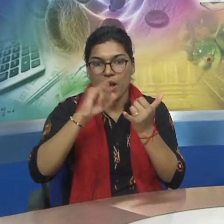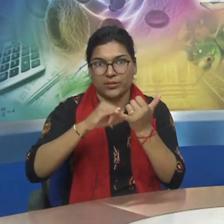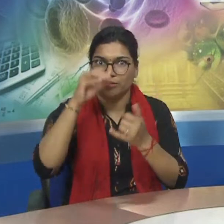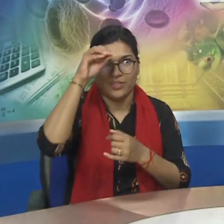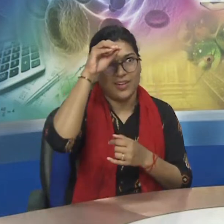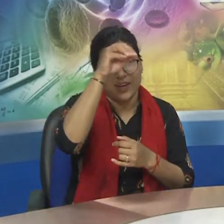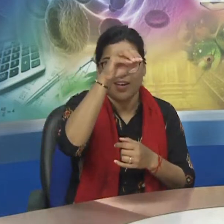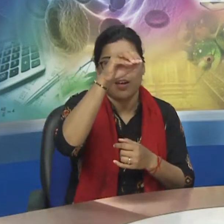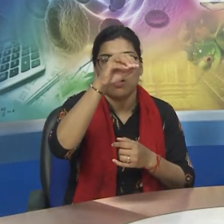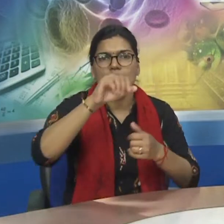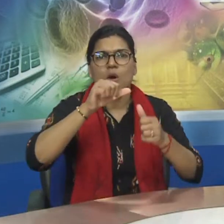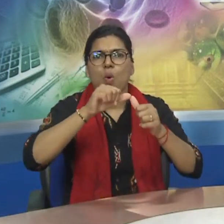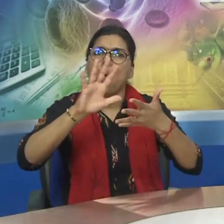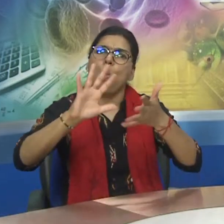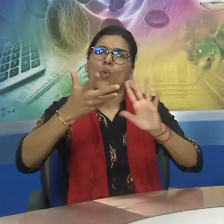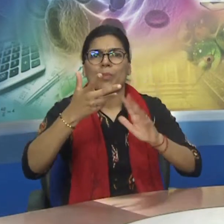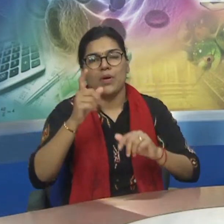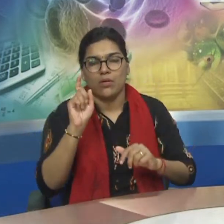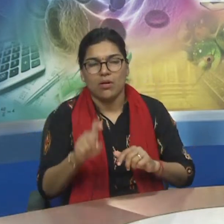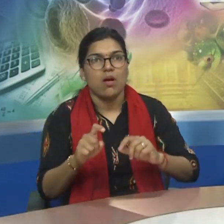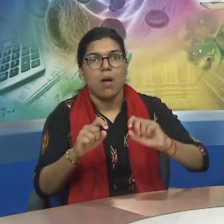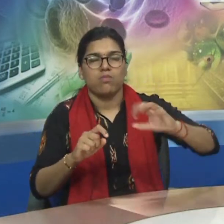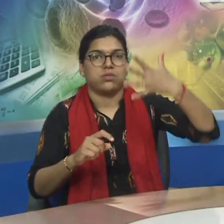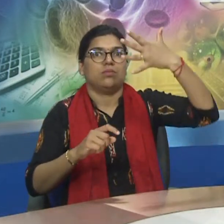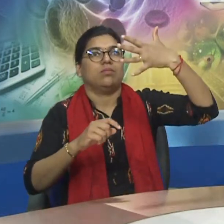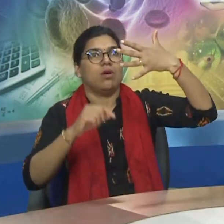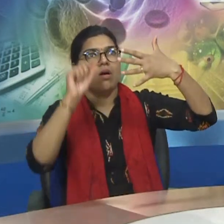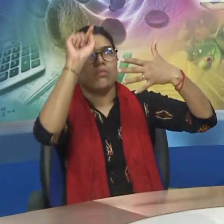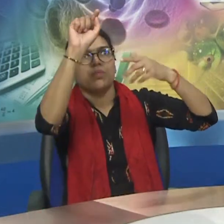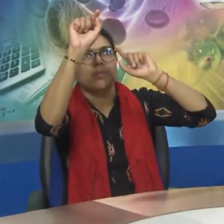option. Then automatically